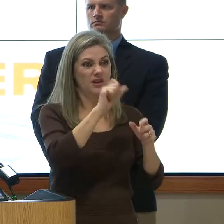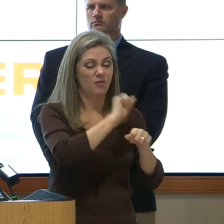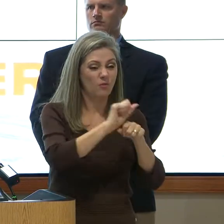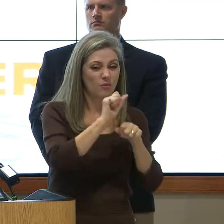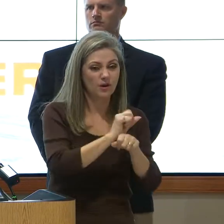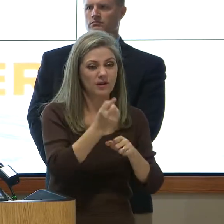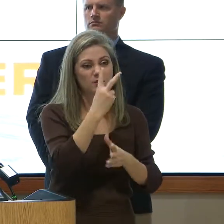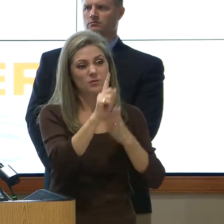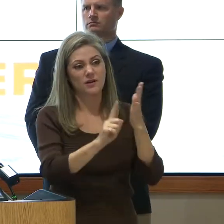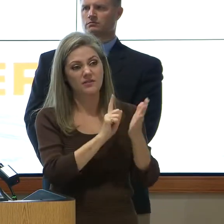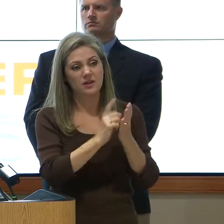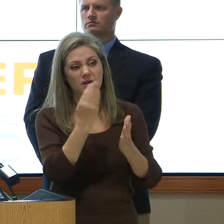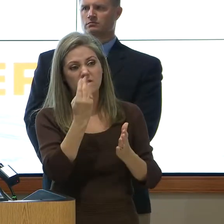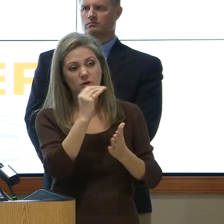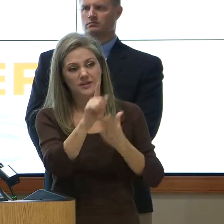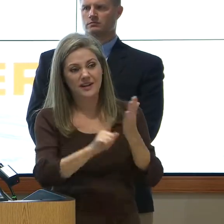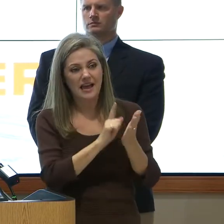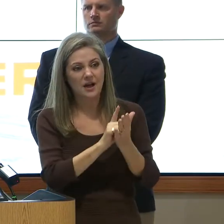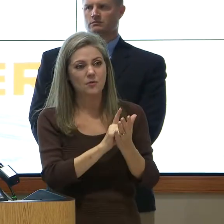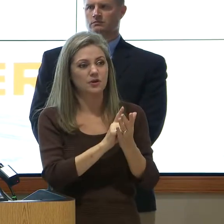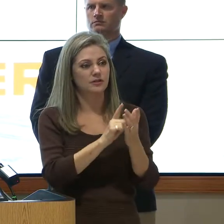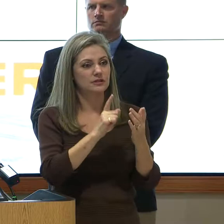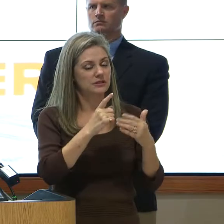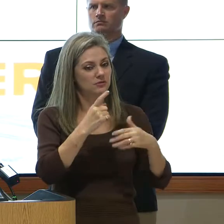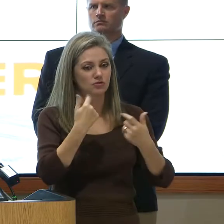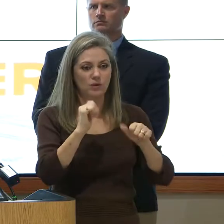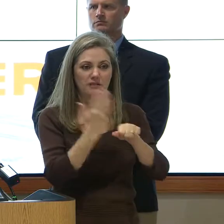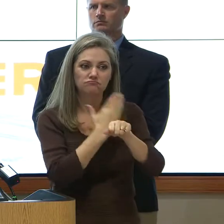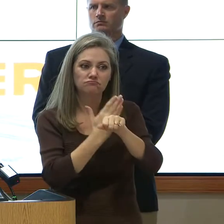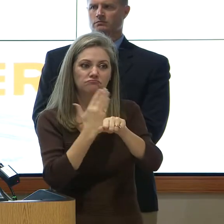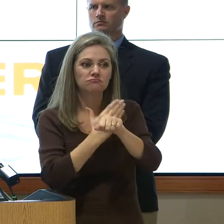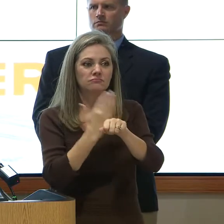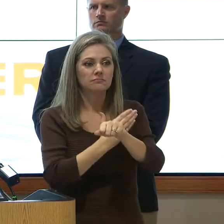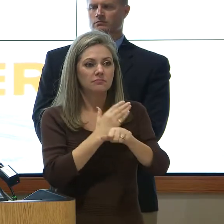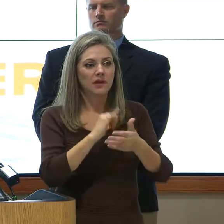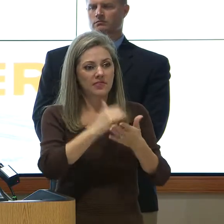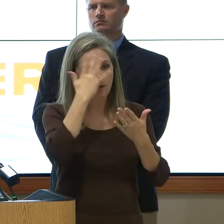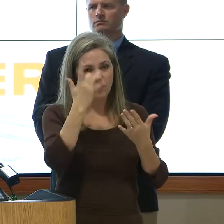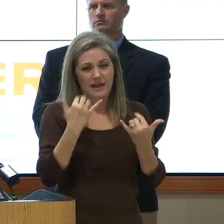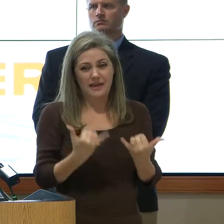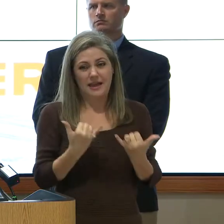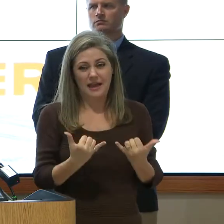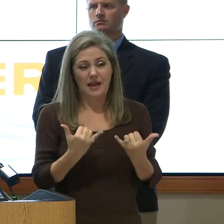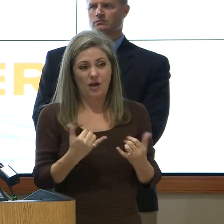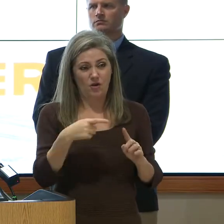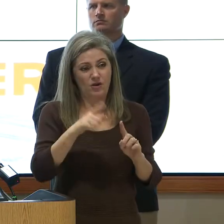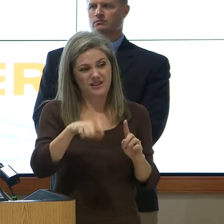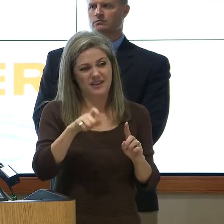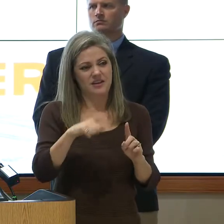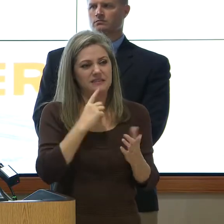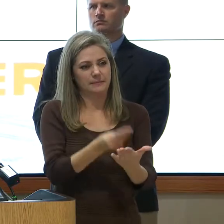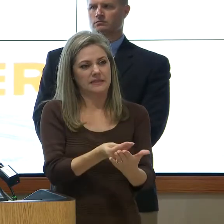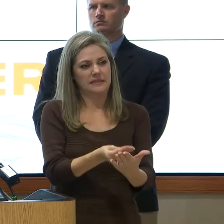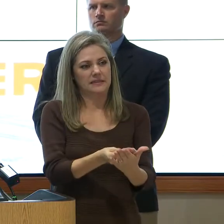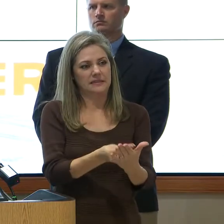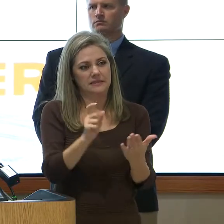get people back into their homes. But it's going to take that time. And that's why right now the real need is the financial need to get people to that point.